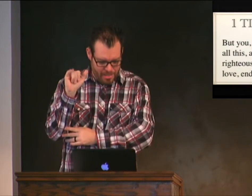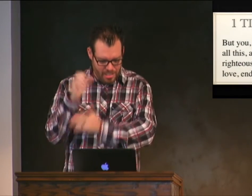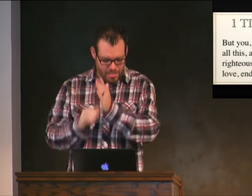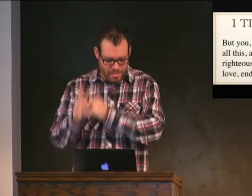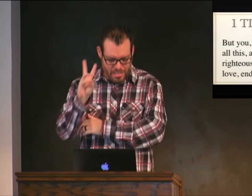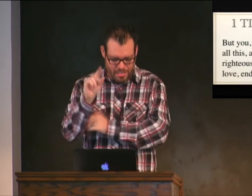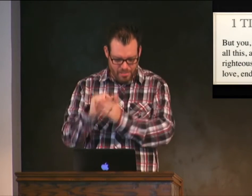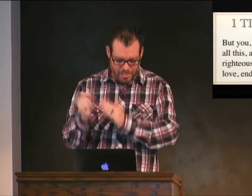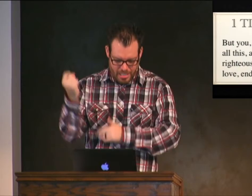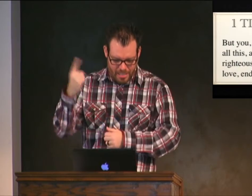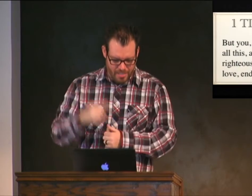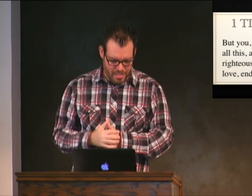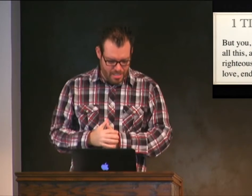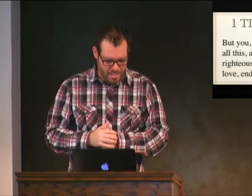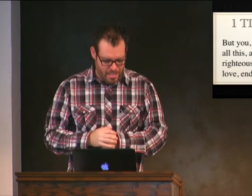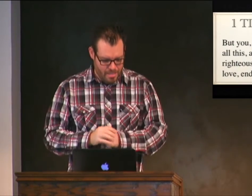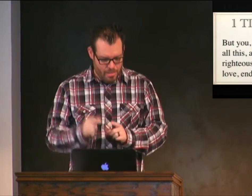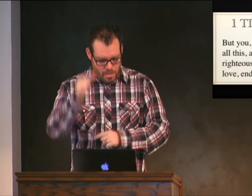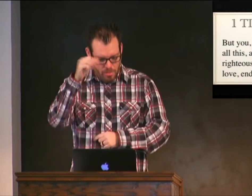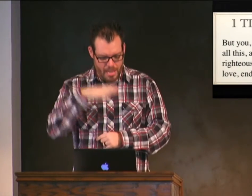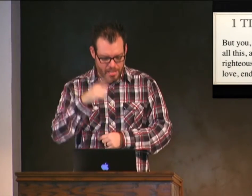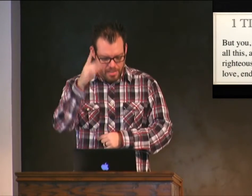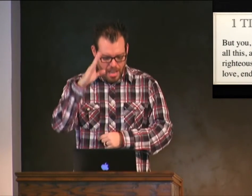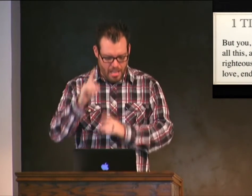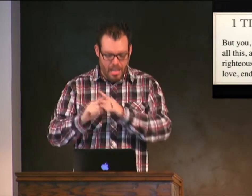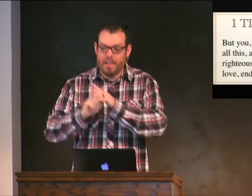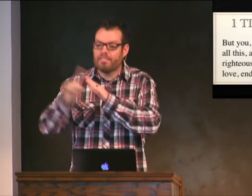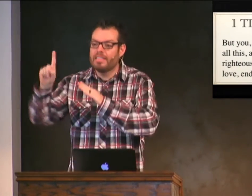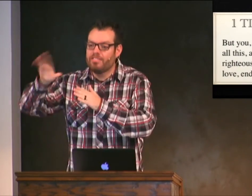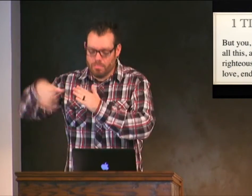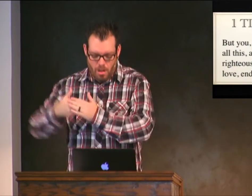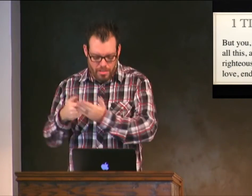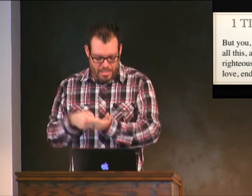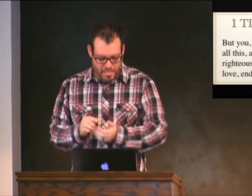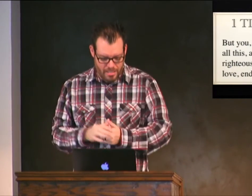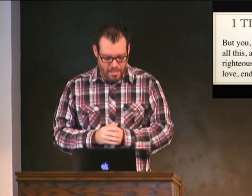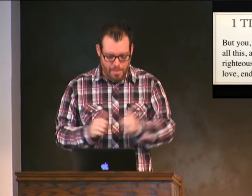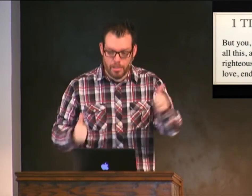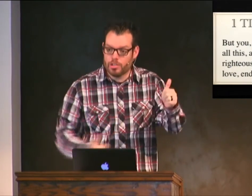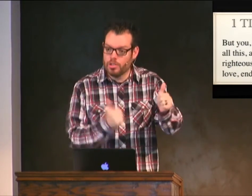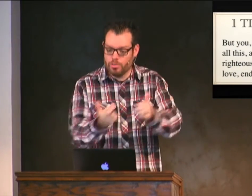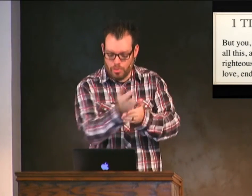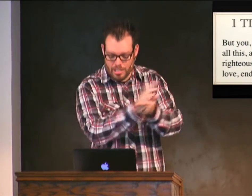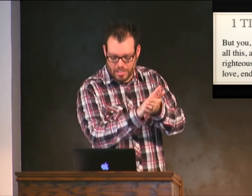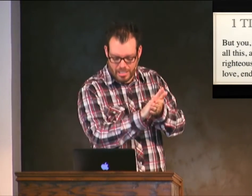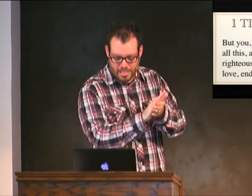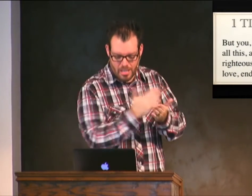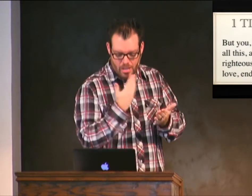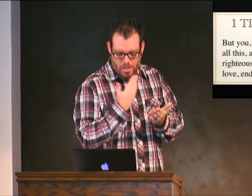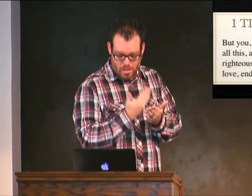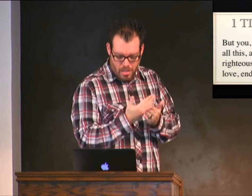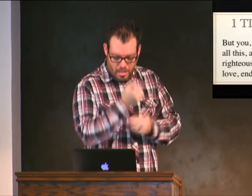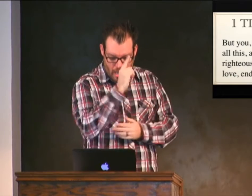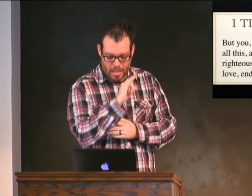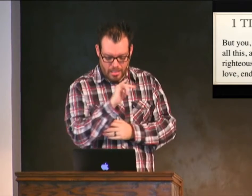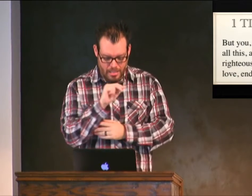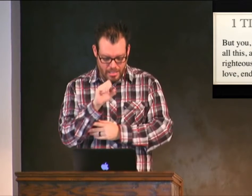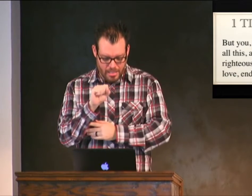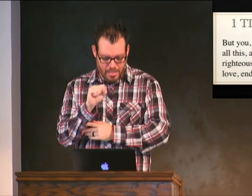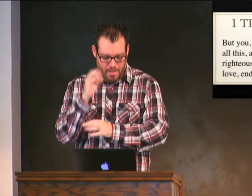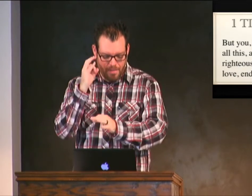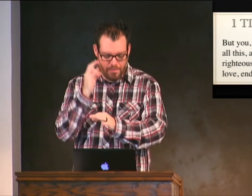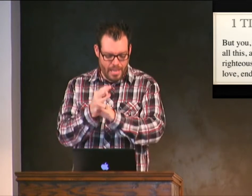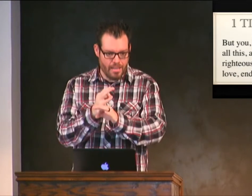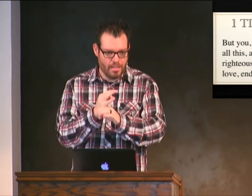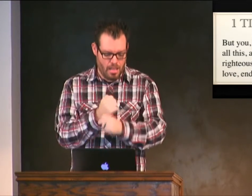1 Timothy chapter 6, verse 11. But you, man of God, flee from all this and pursue righteousness,